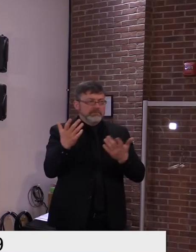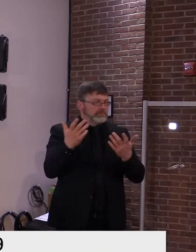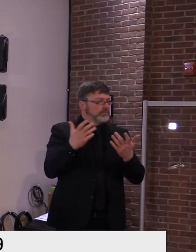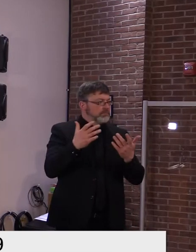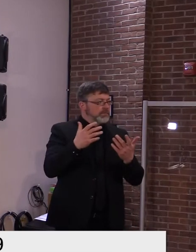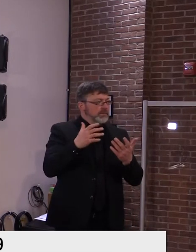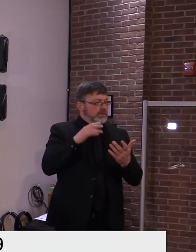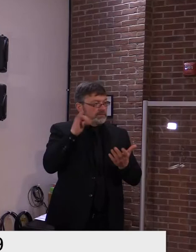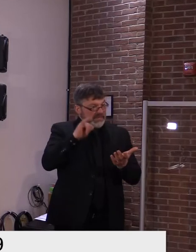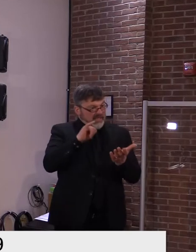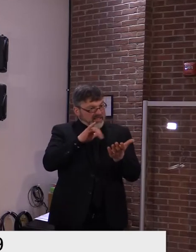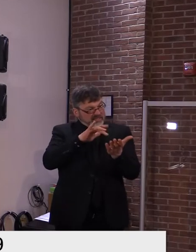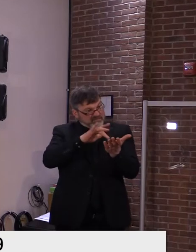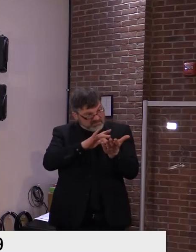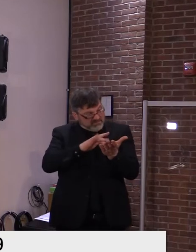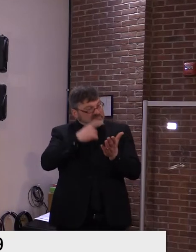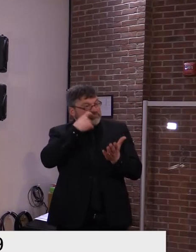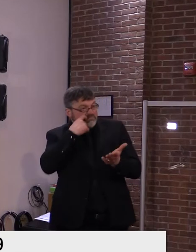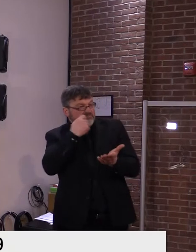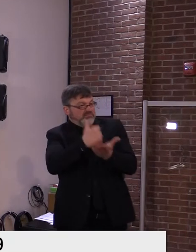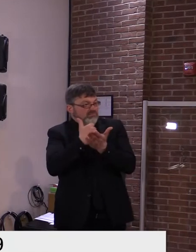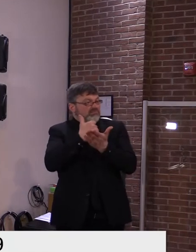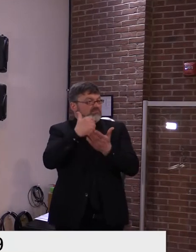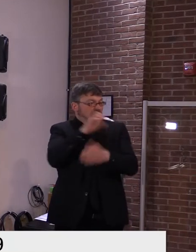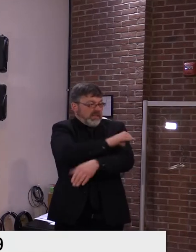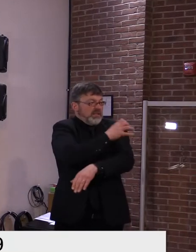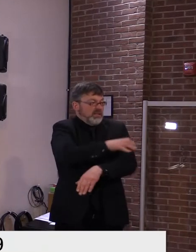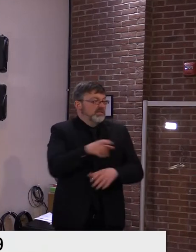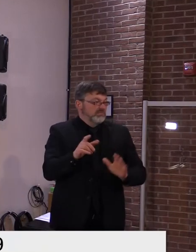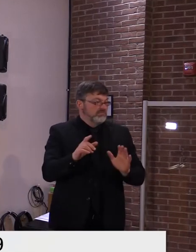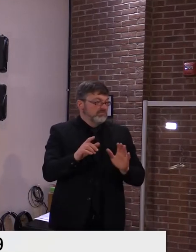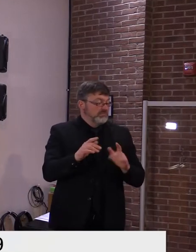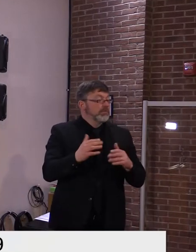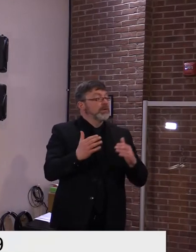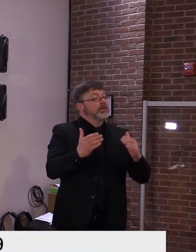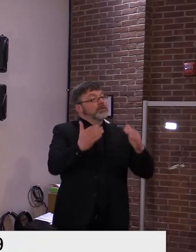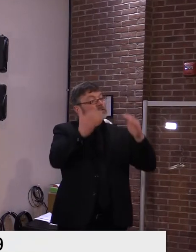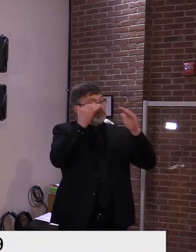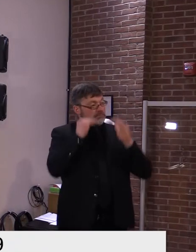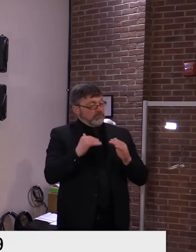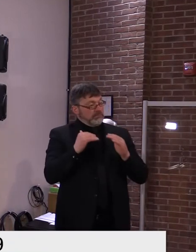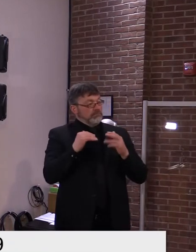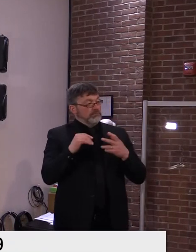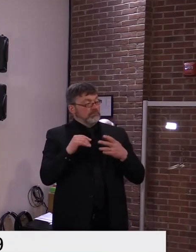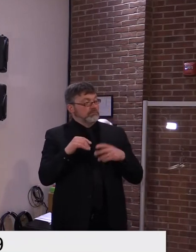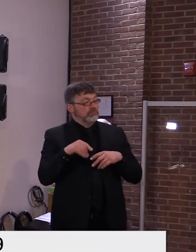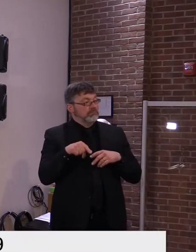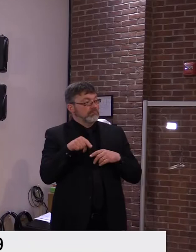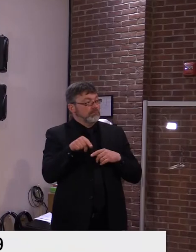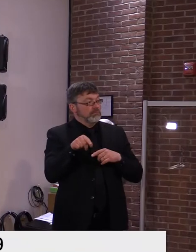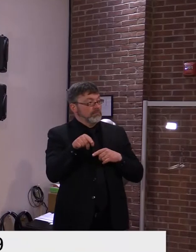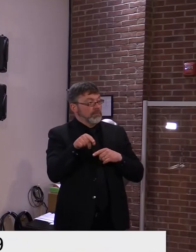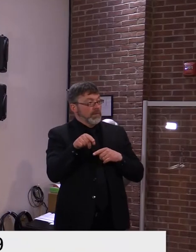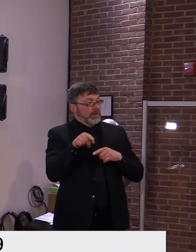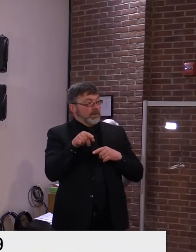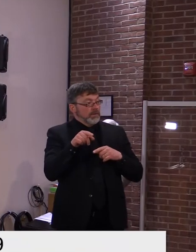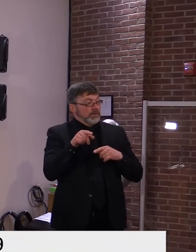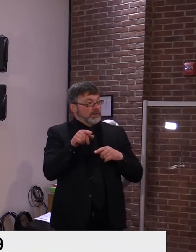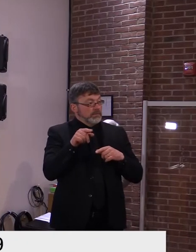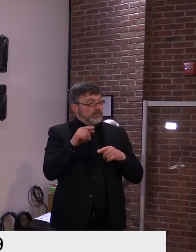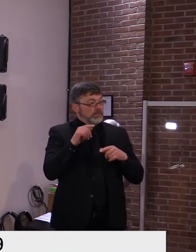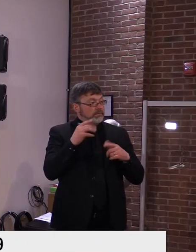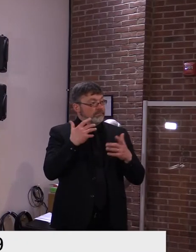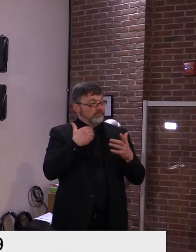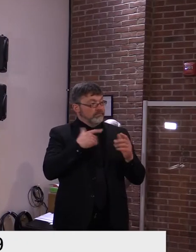opioid use disorder. Number two, the initiatives like providing rapid access to buprenorphine